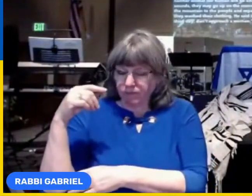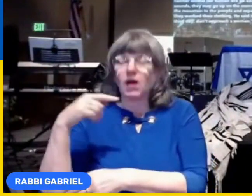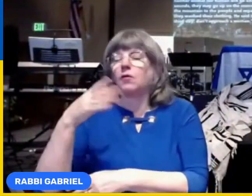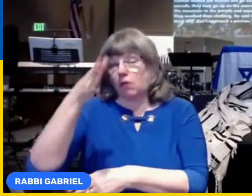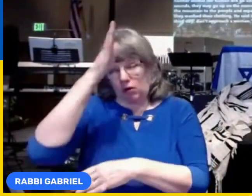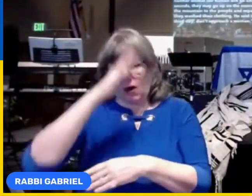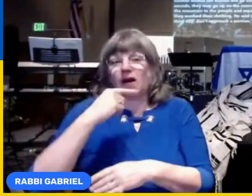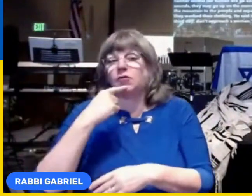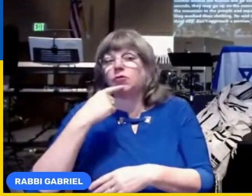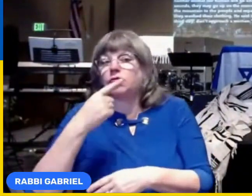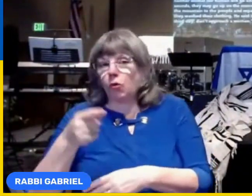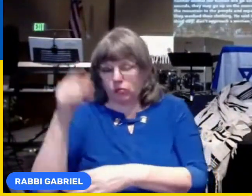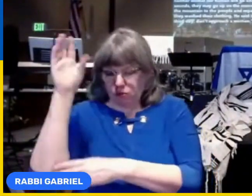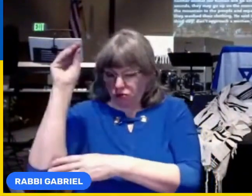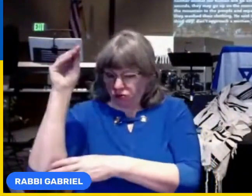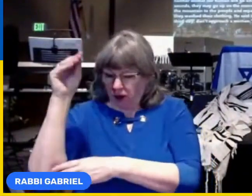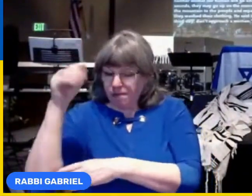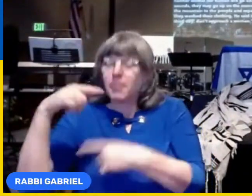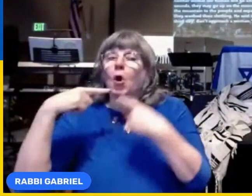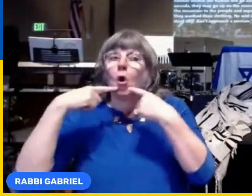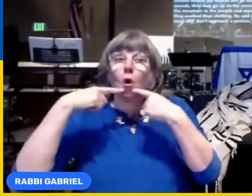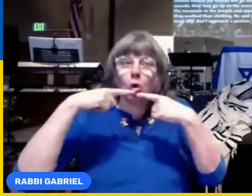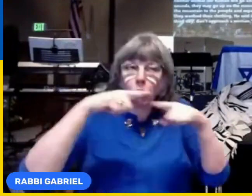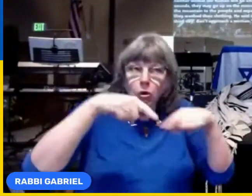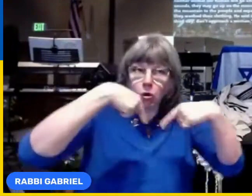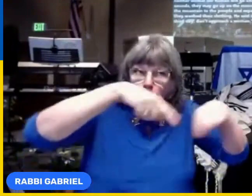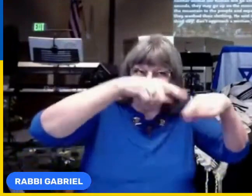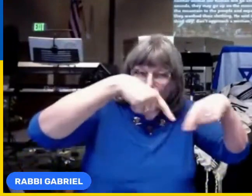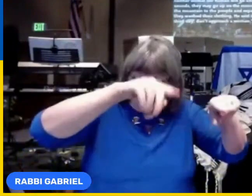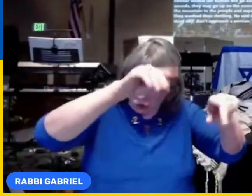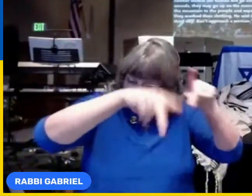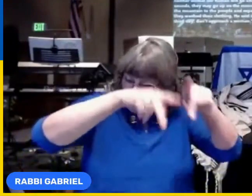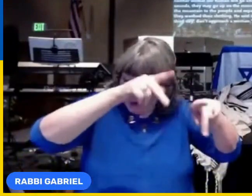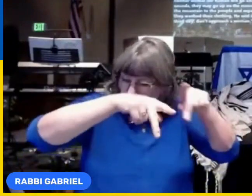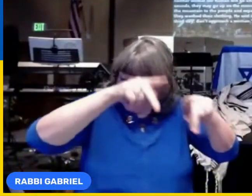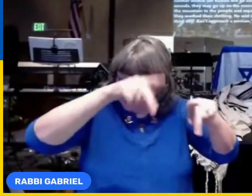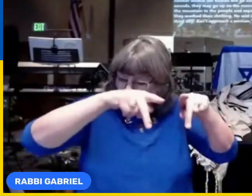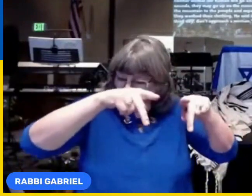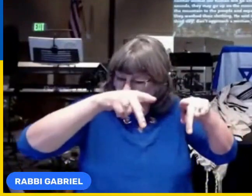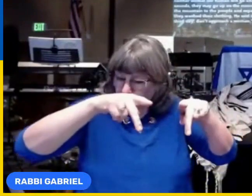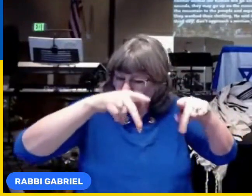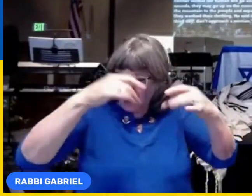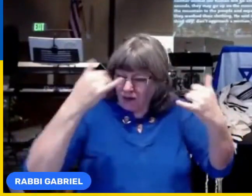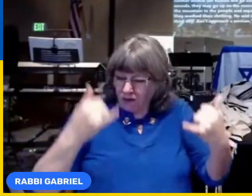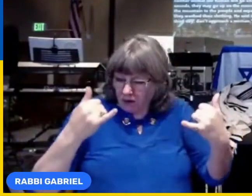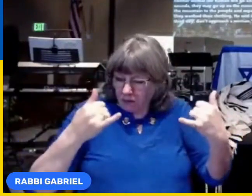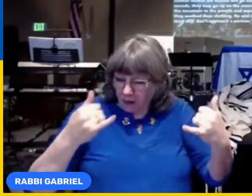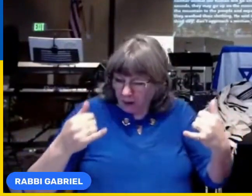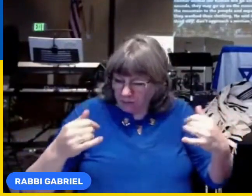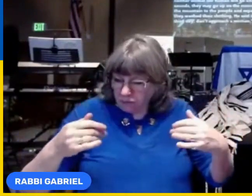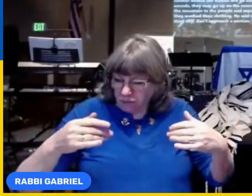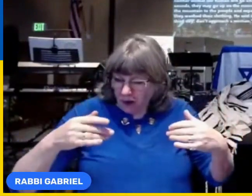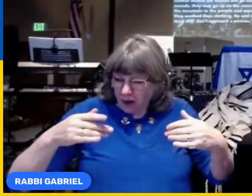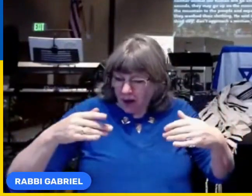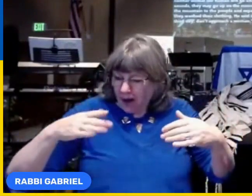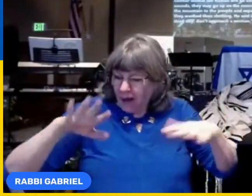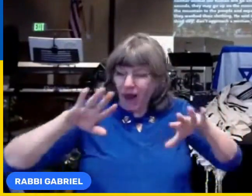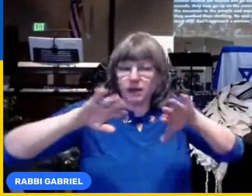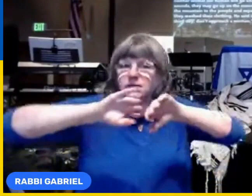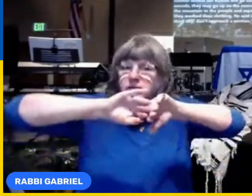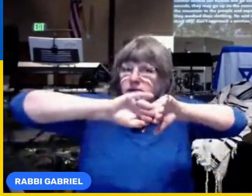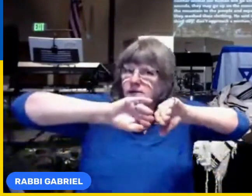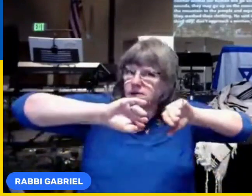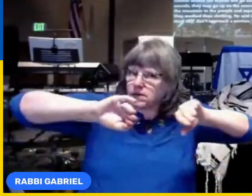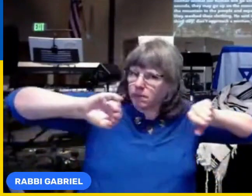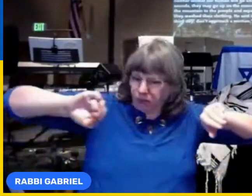all the people. You are to set limits for the people all around and say, be careful not to go up on the mountain or even touch